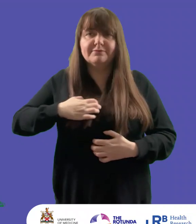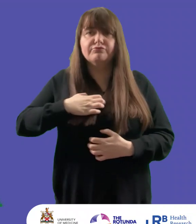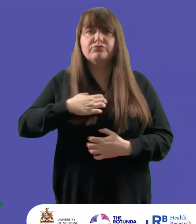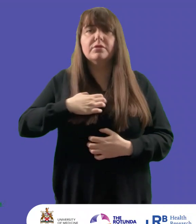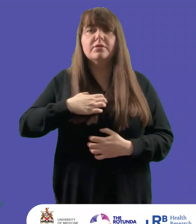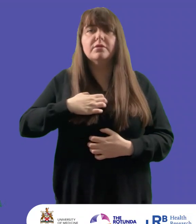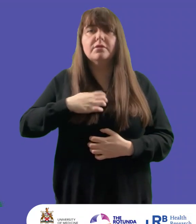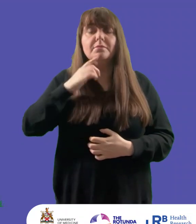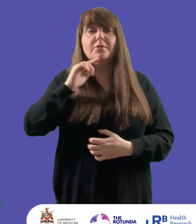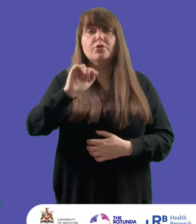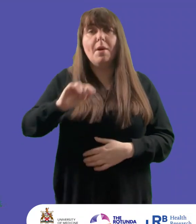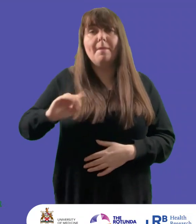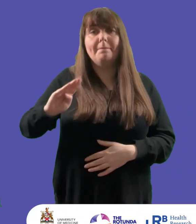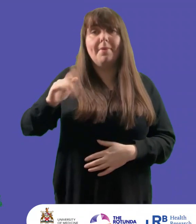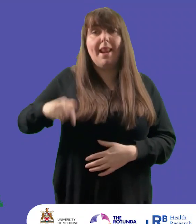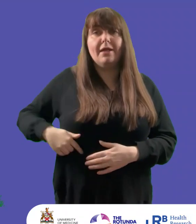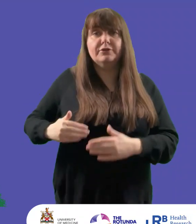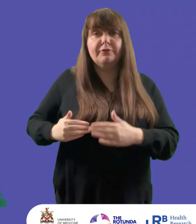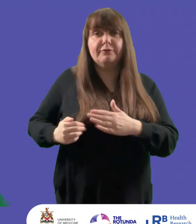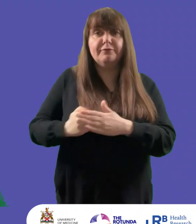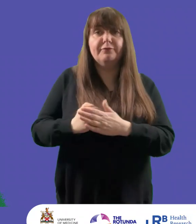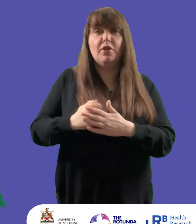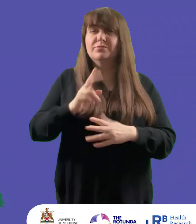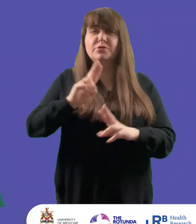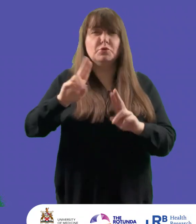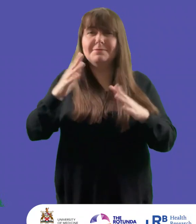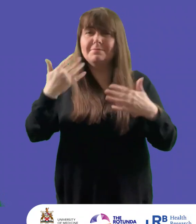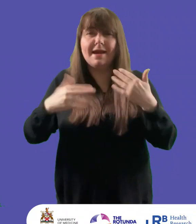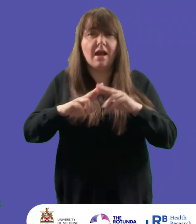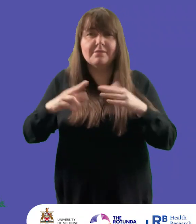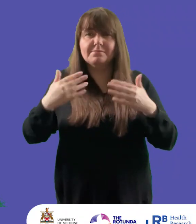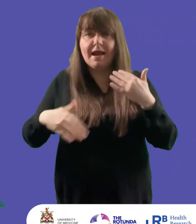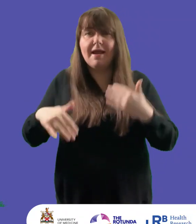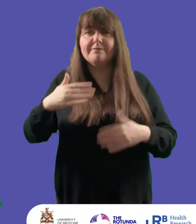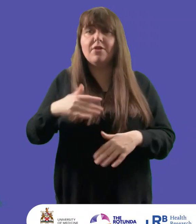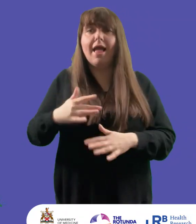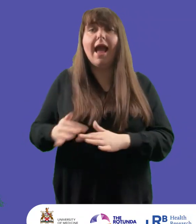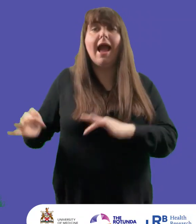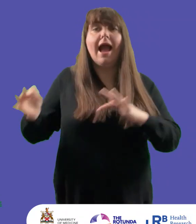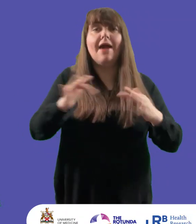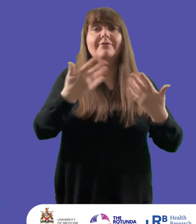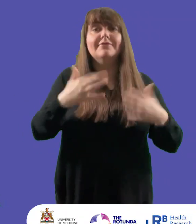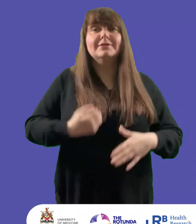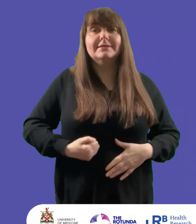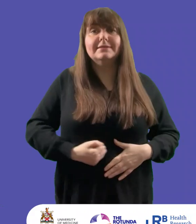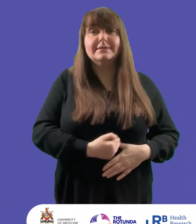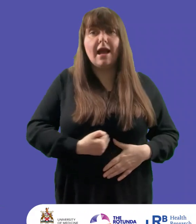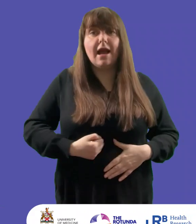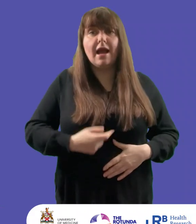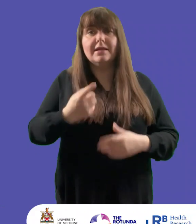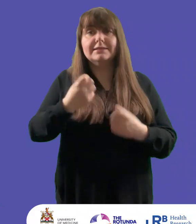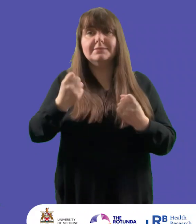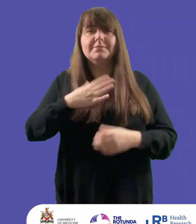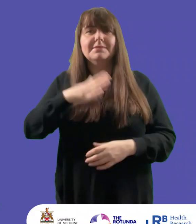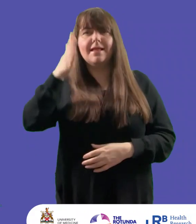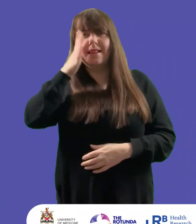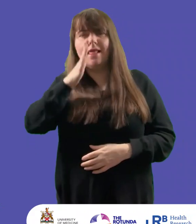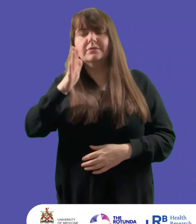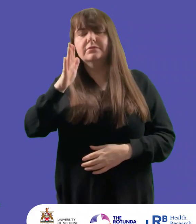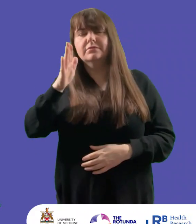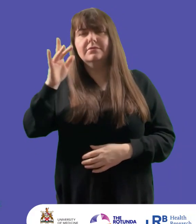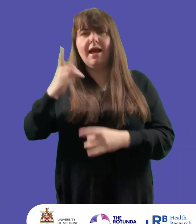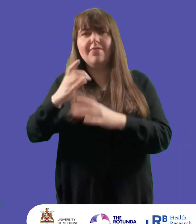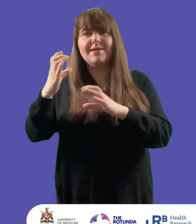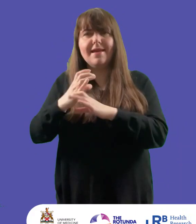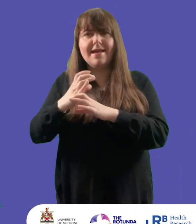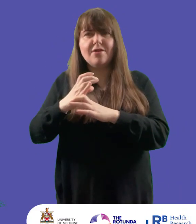uncomfortable for people, particularly if your bladder is full, but it shouldn't be painful. So if after your anatomy scan you're having any symptoms, please let your healthcare